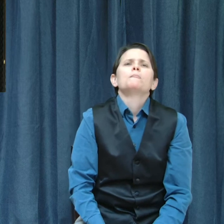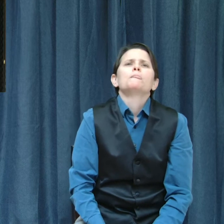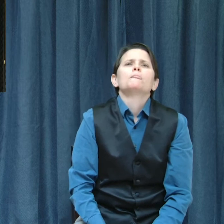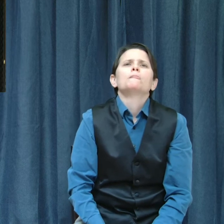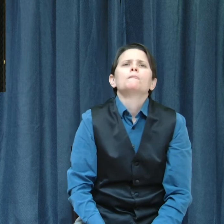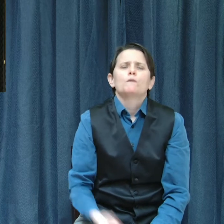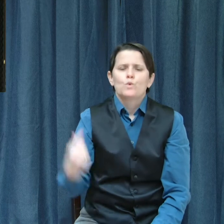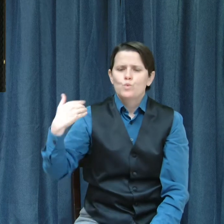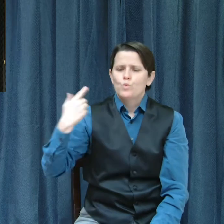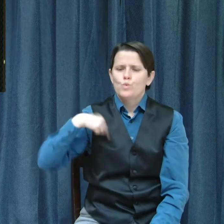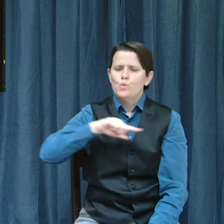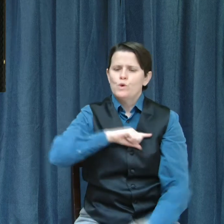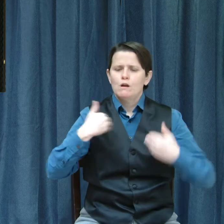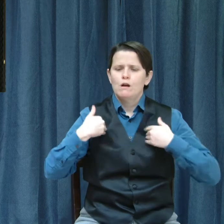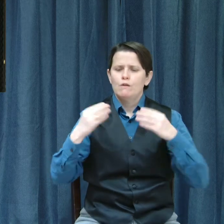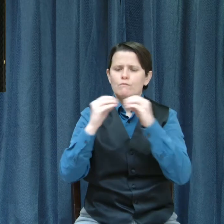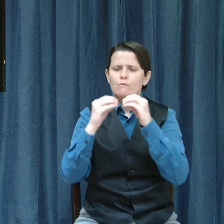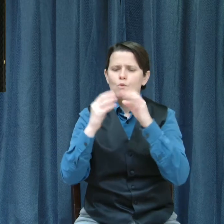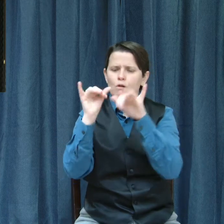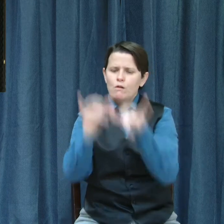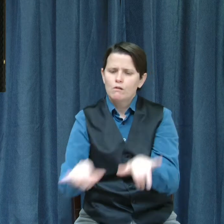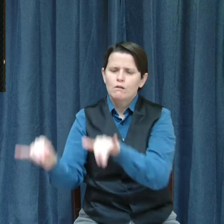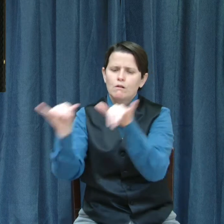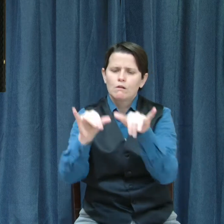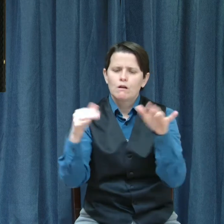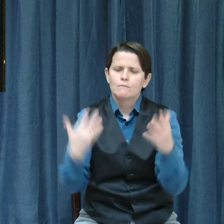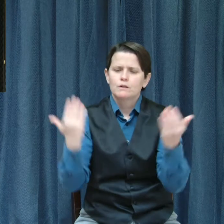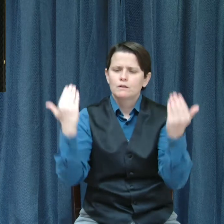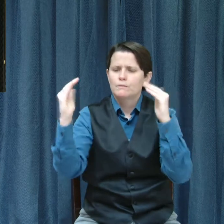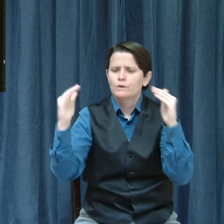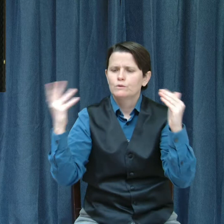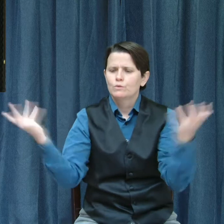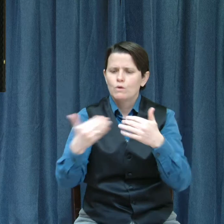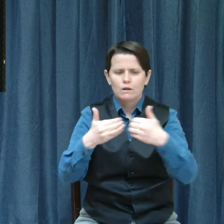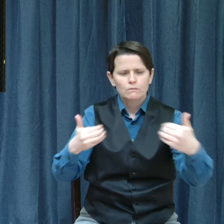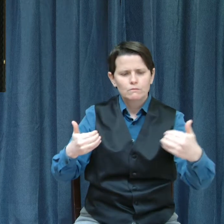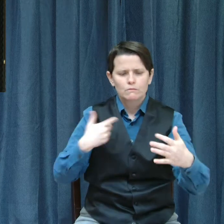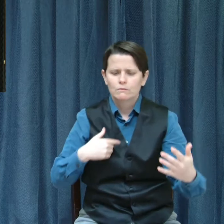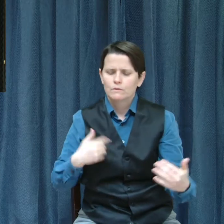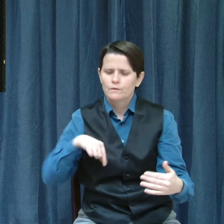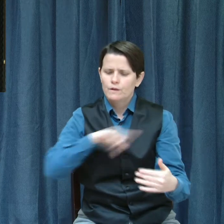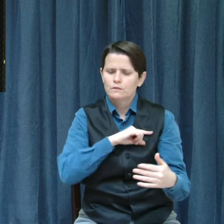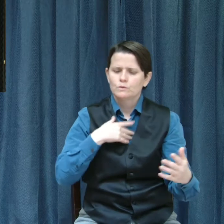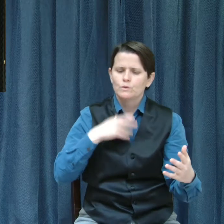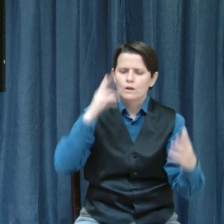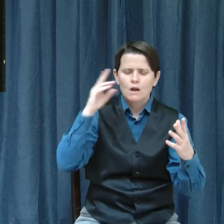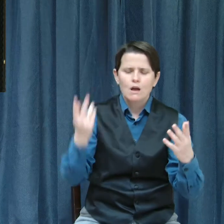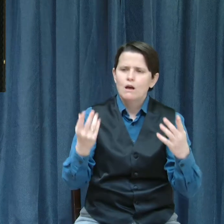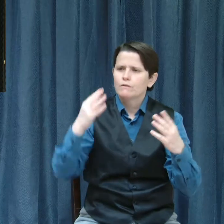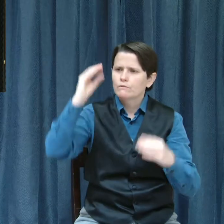than that which divides us. Where there are divisions of opinions, beliefs, and perspectives, Unity